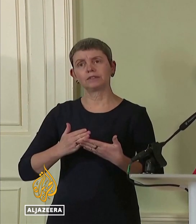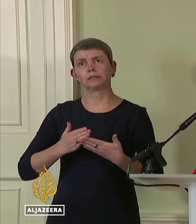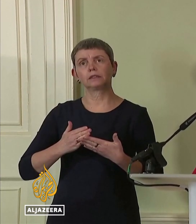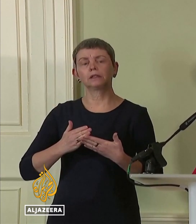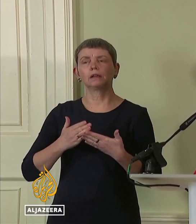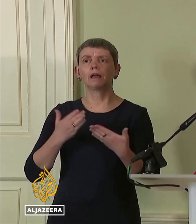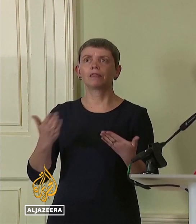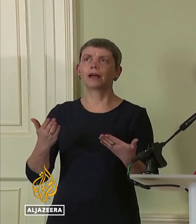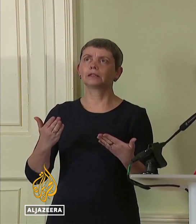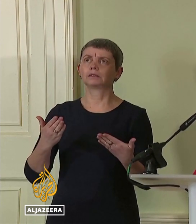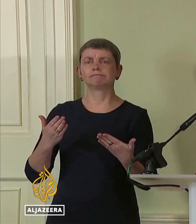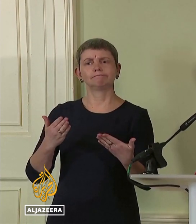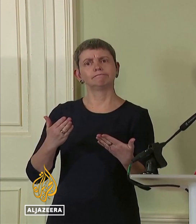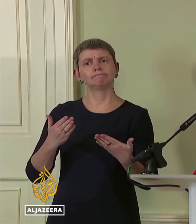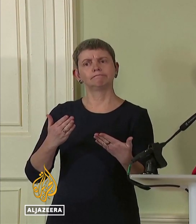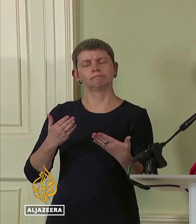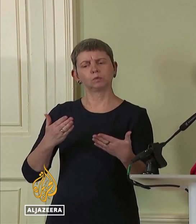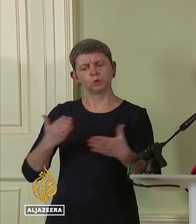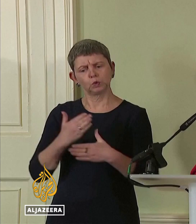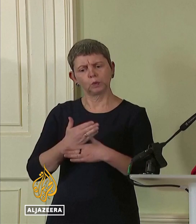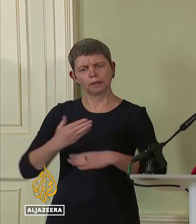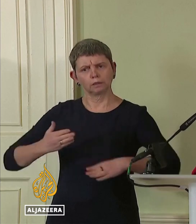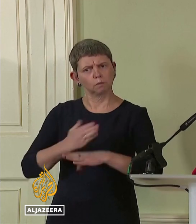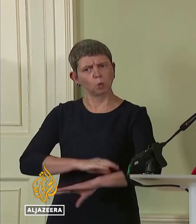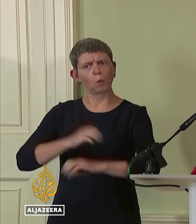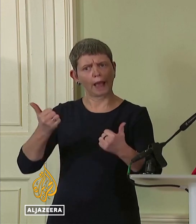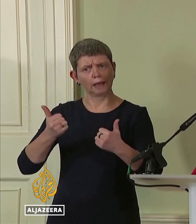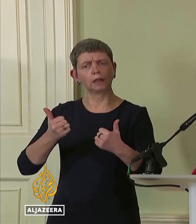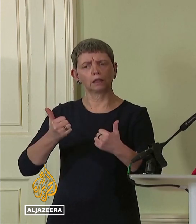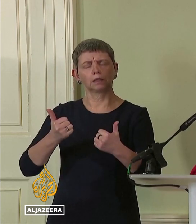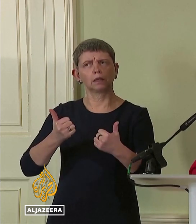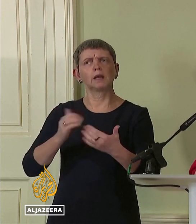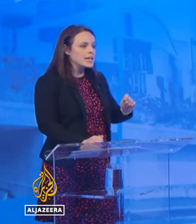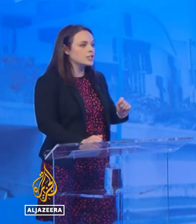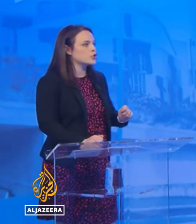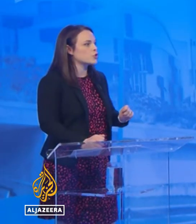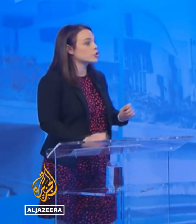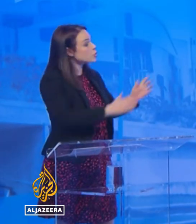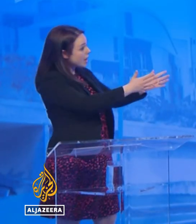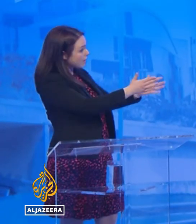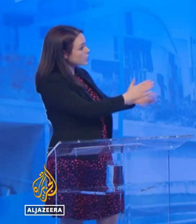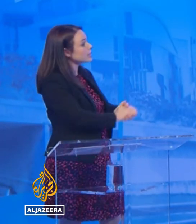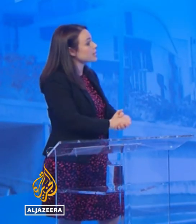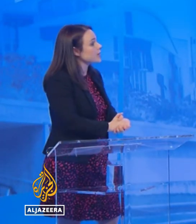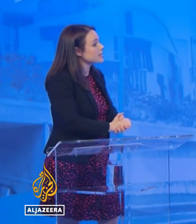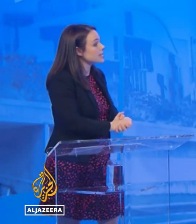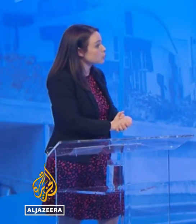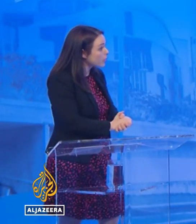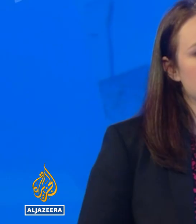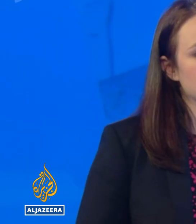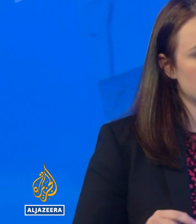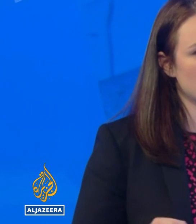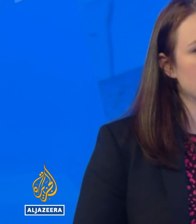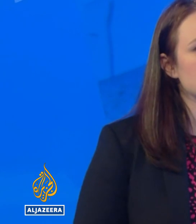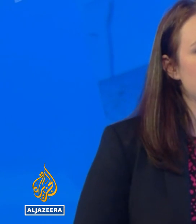bill on reforming gender recognition in Scotland struck down by a veto by the UK government. Something Humza Yousaf is pledging to